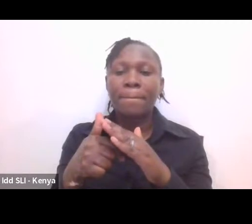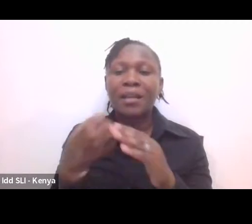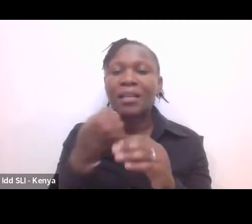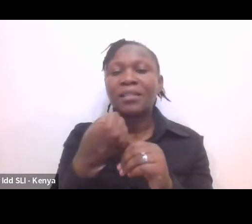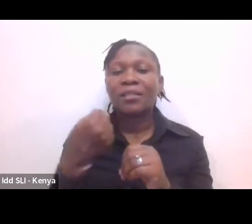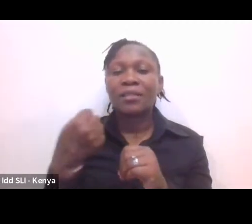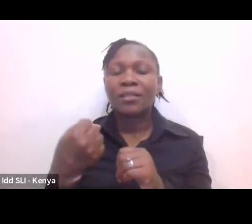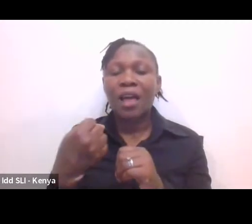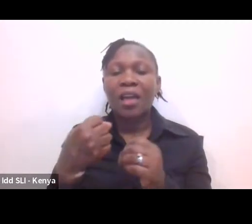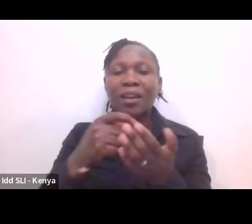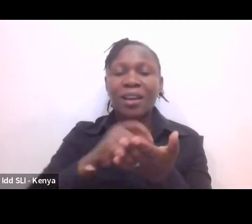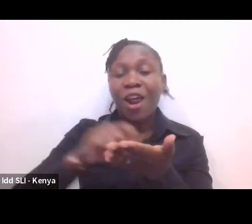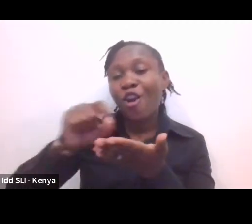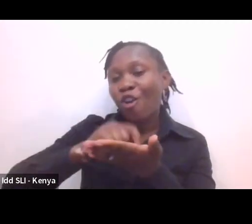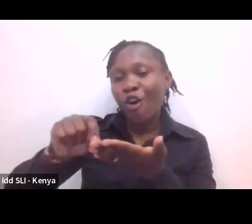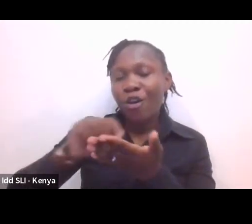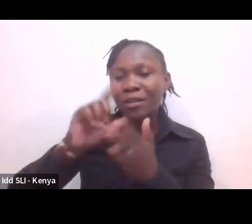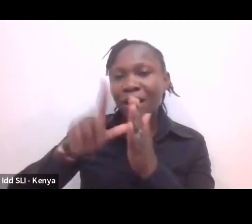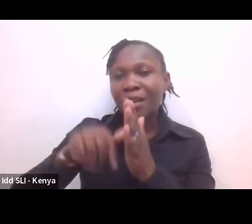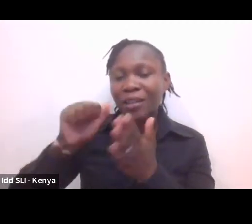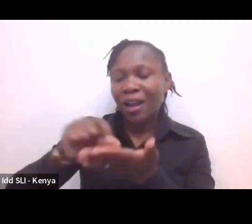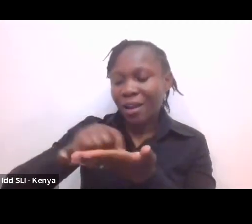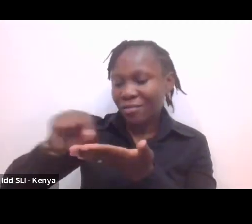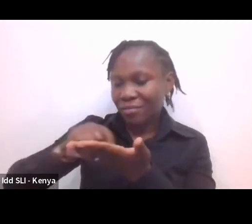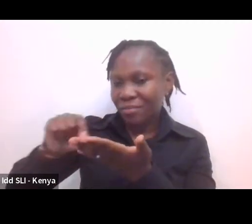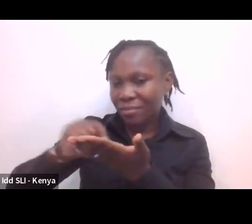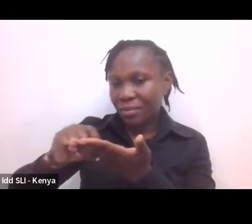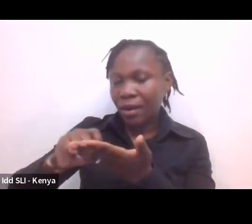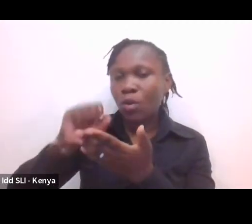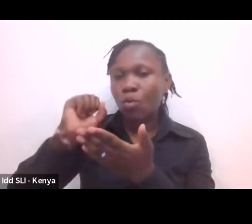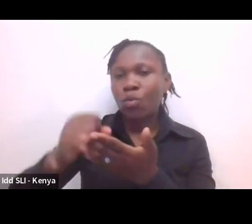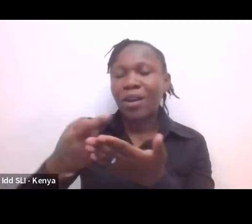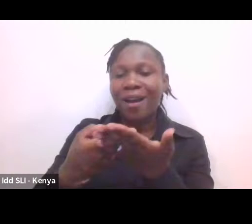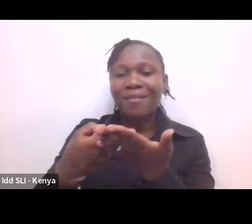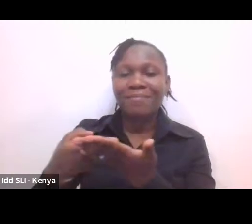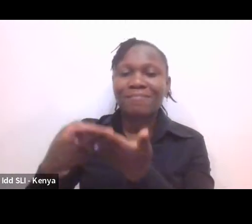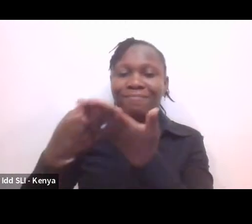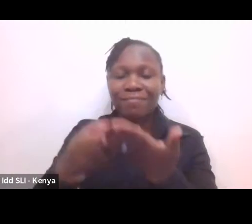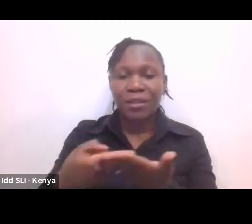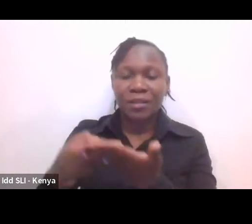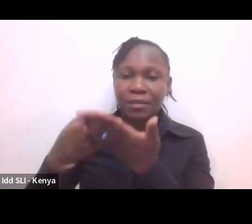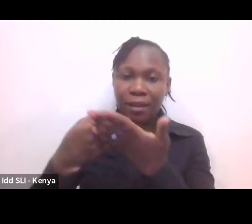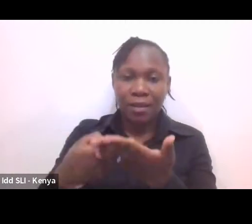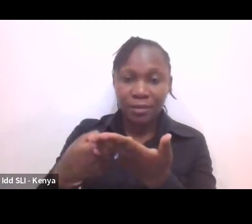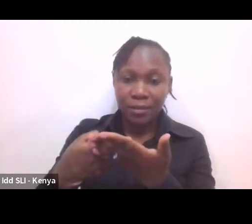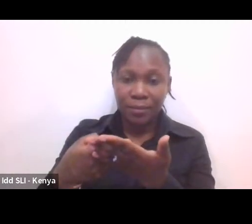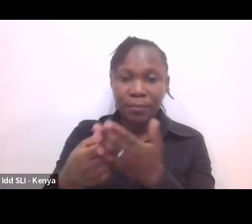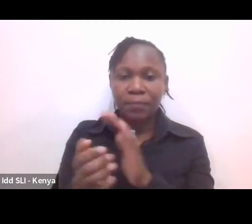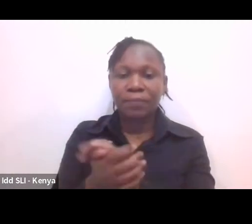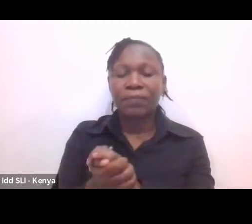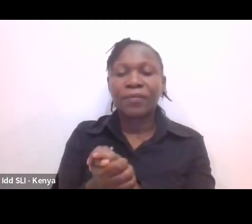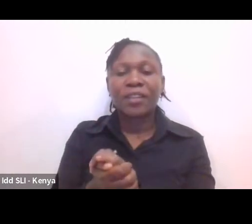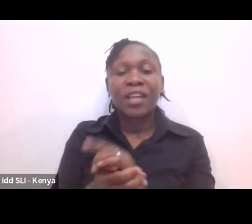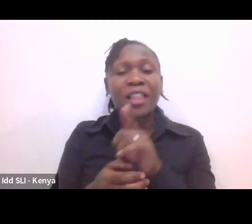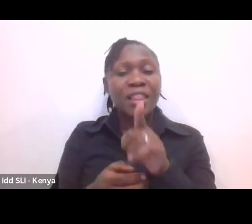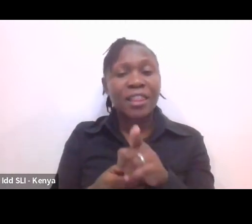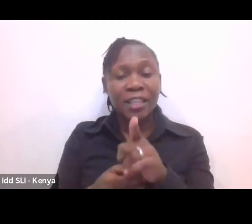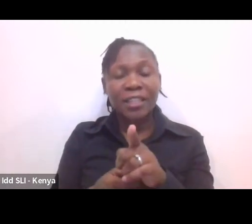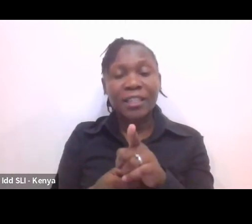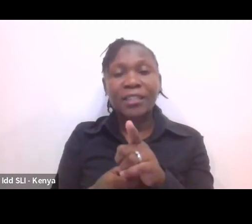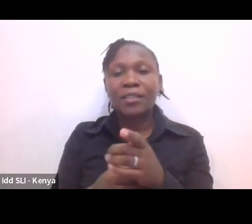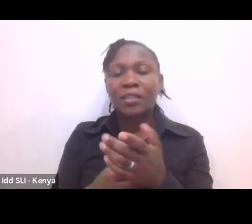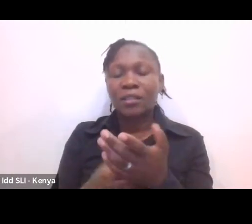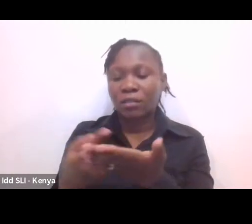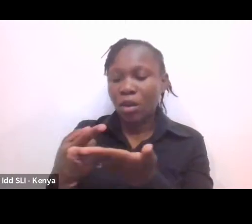I hope they will stimulate thought and debate. And these side notes are united by the belief that